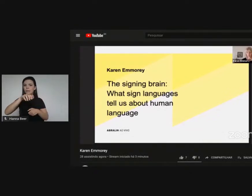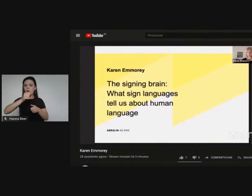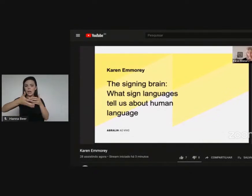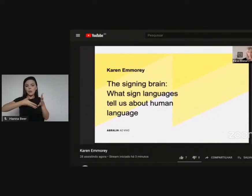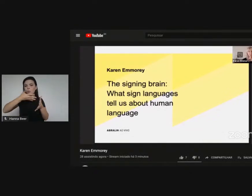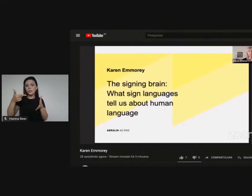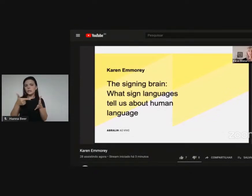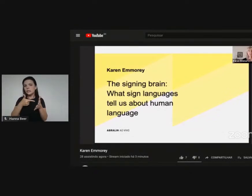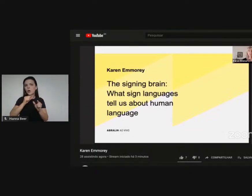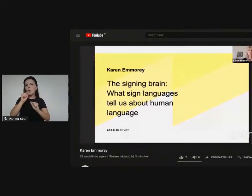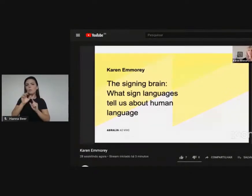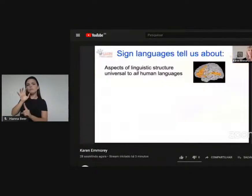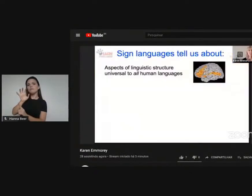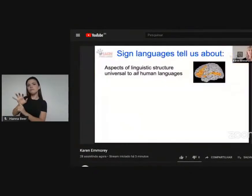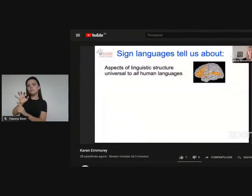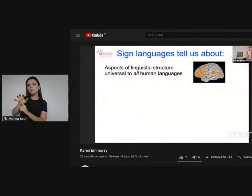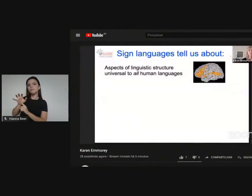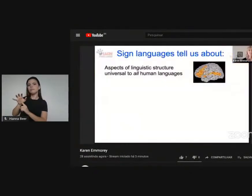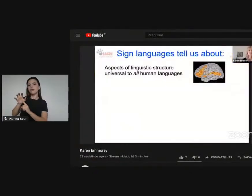the brain.